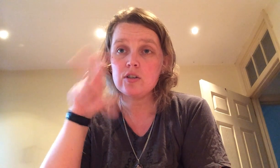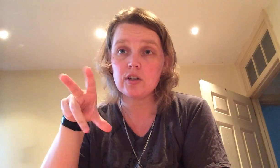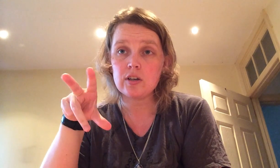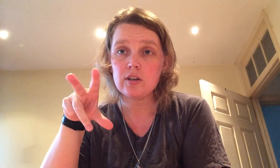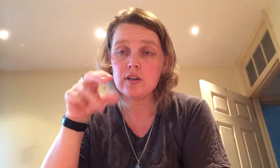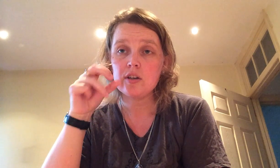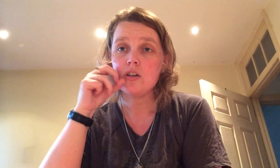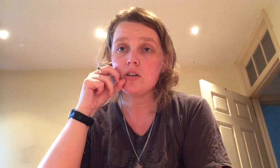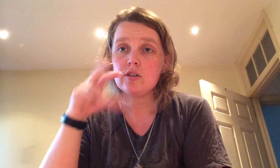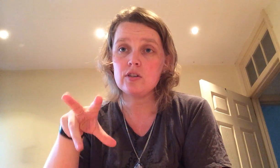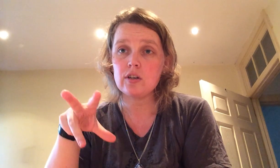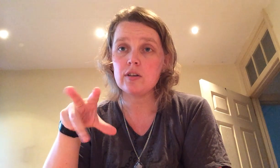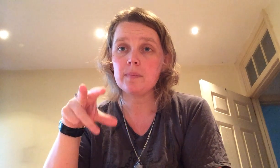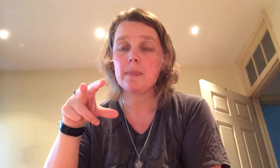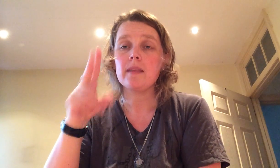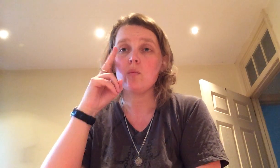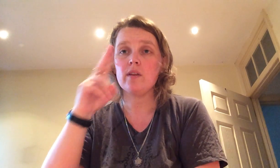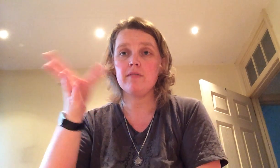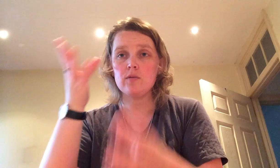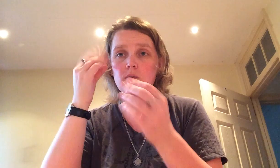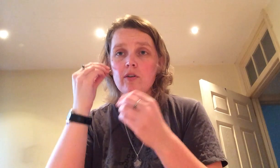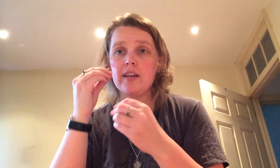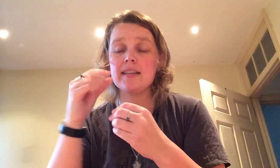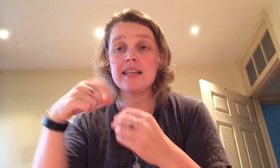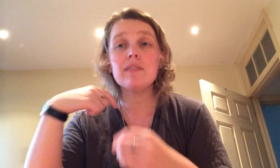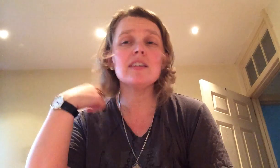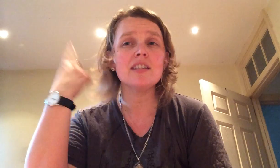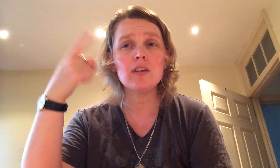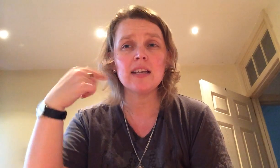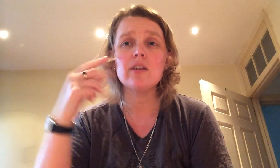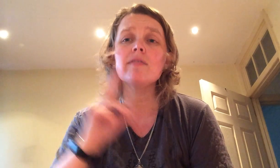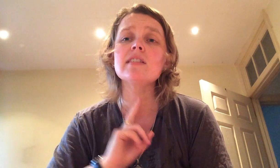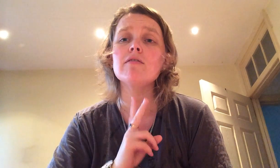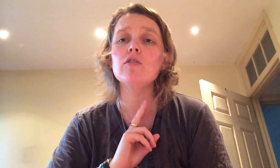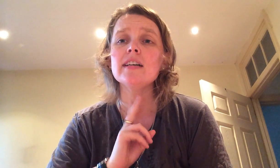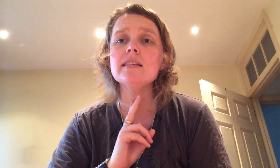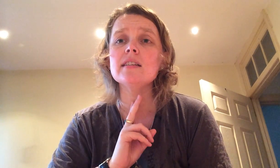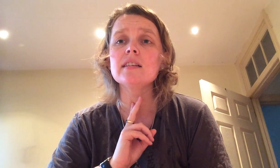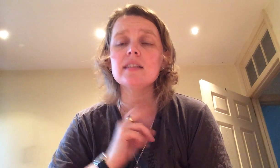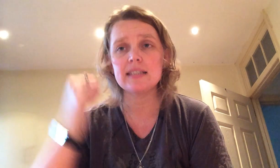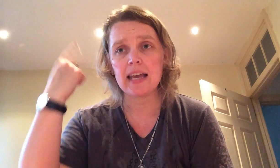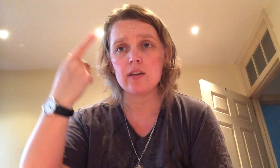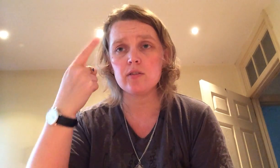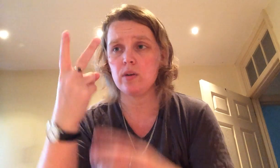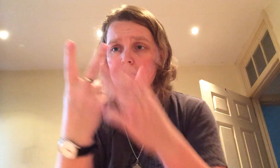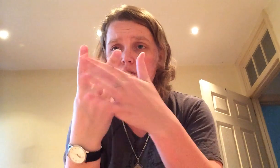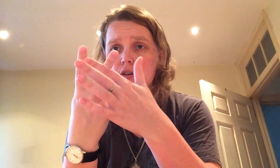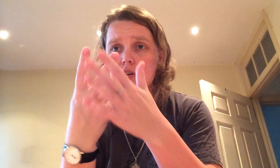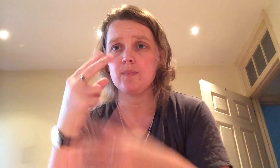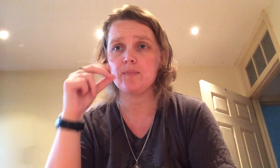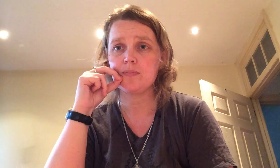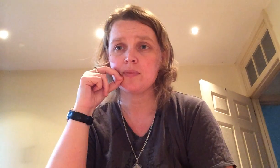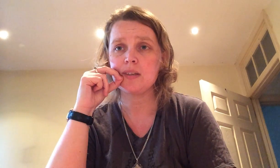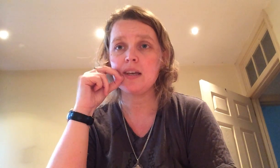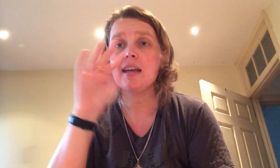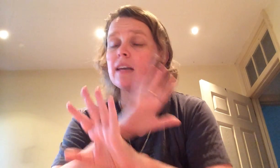D, D. With visual phonics, you can hear, if it's a voiced sound, we use 2. If